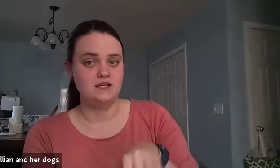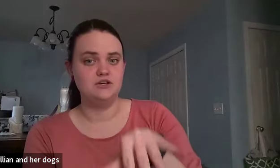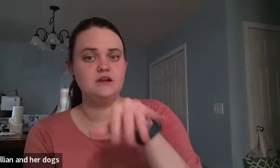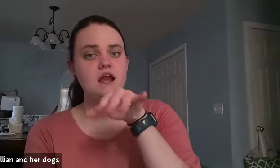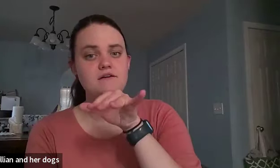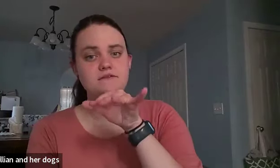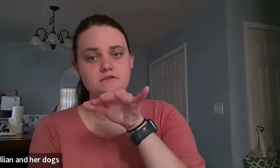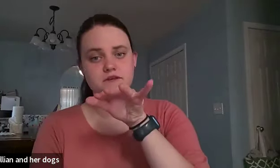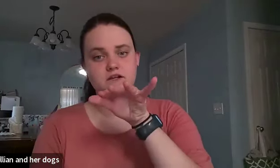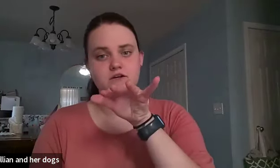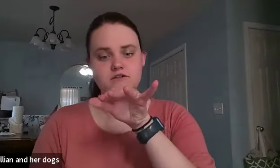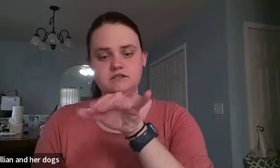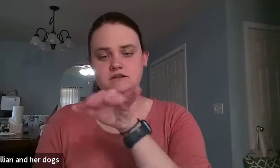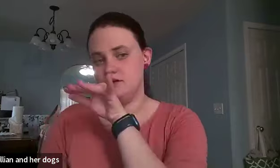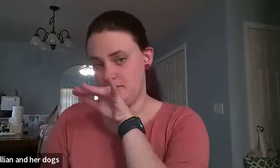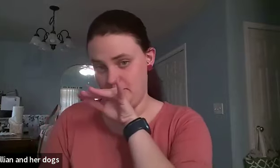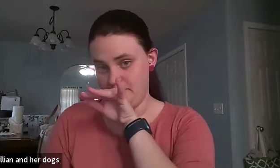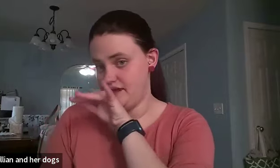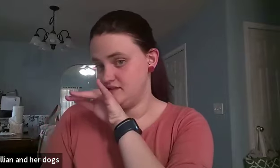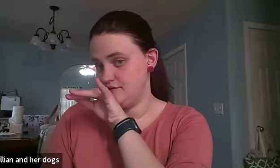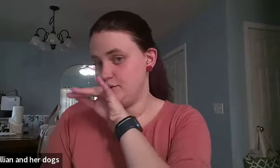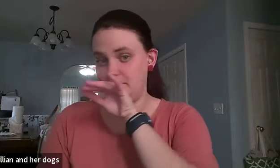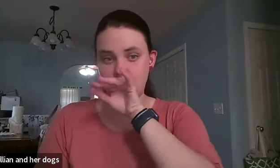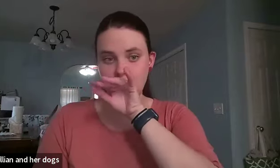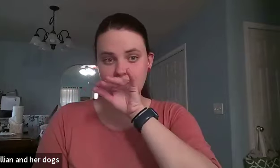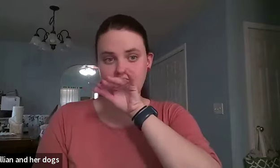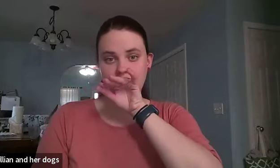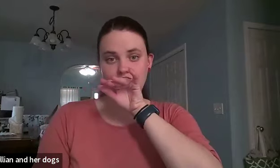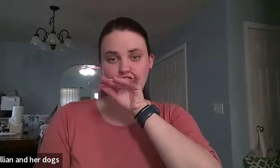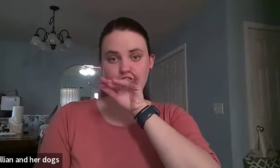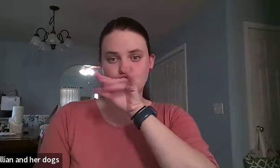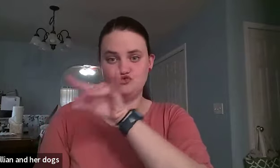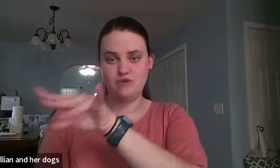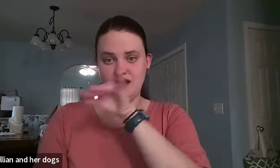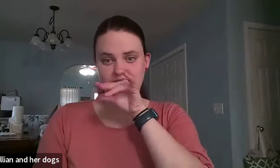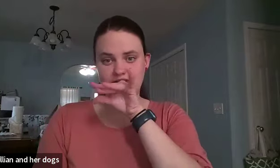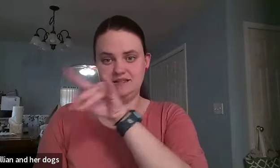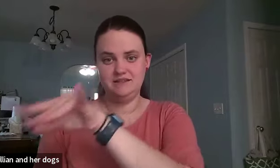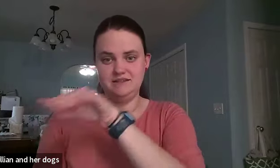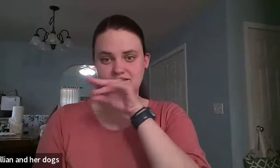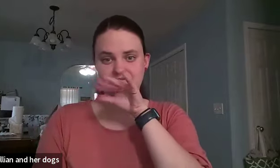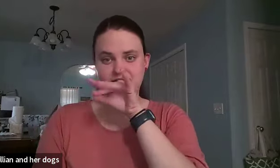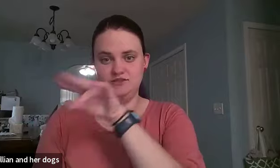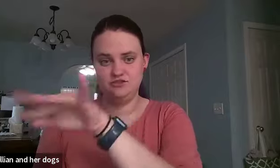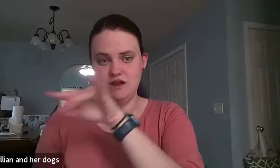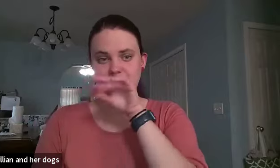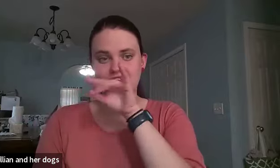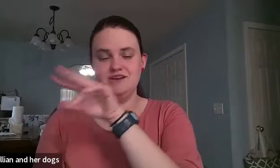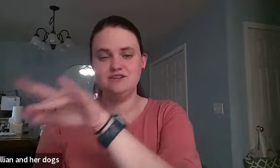dragon, you're going to have your fingers at the base of your mouth and you're going to go dragon. Dragon. So